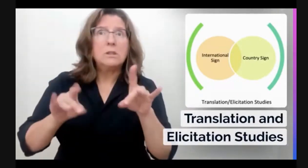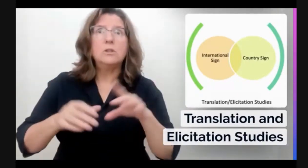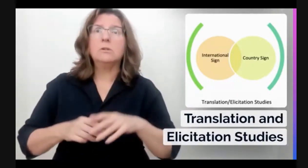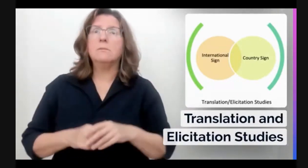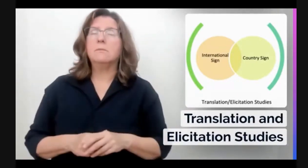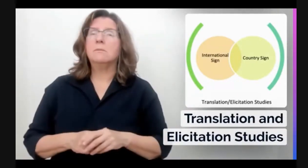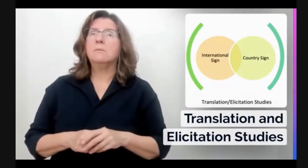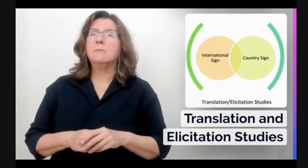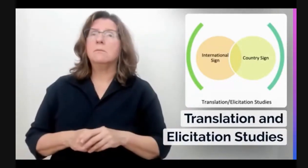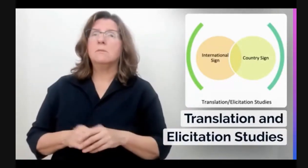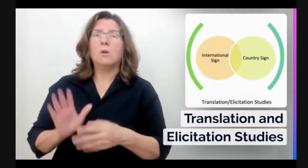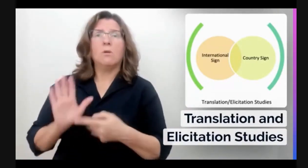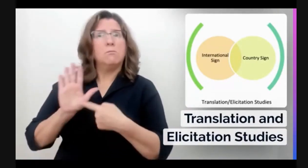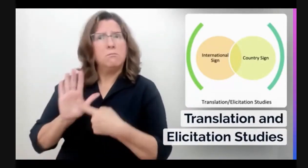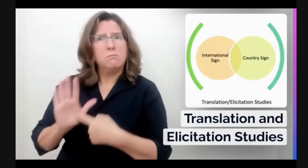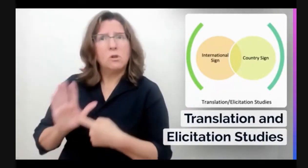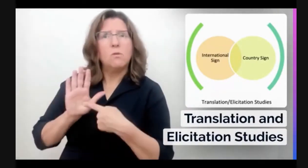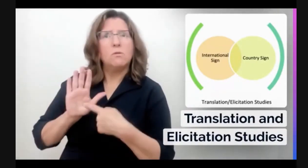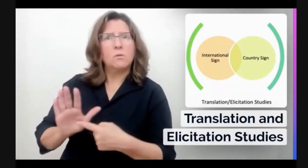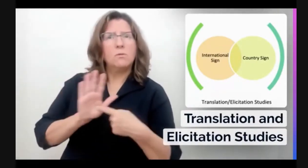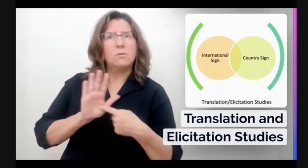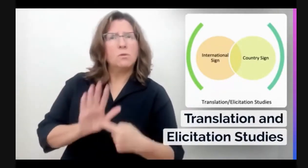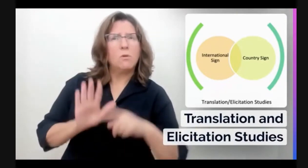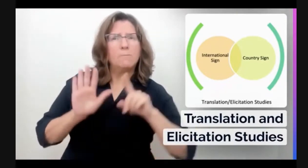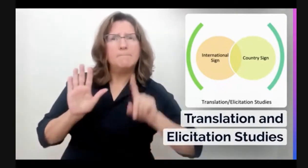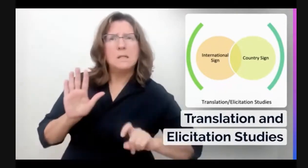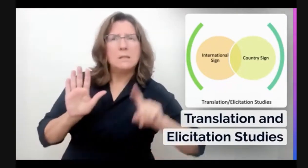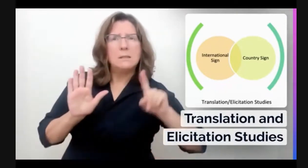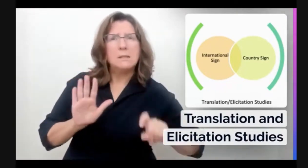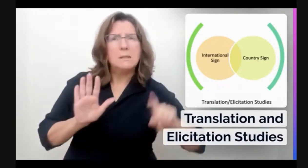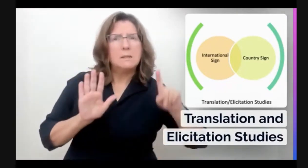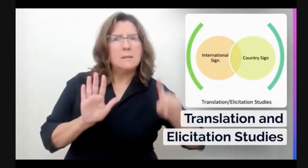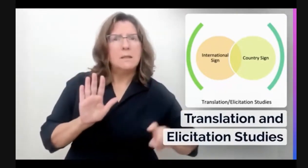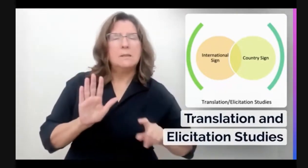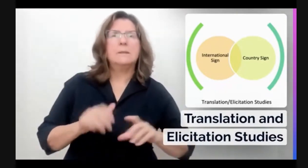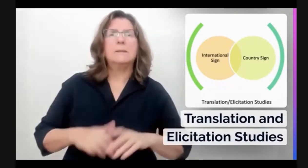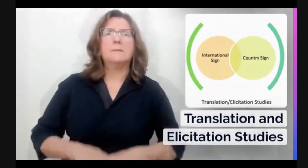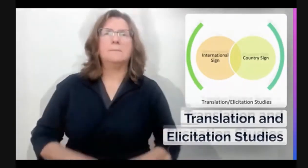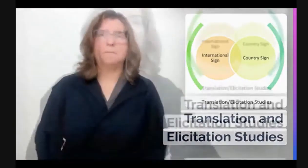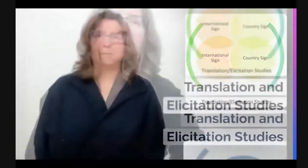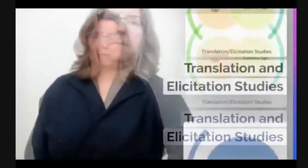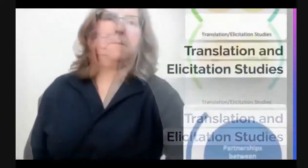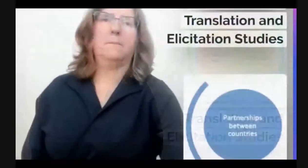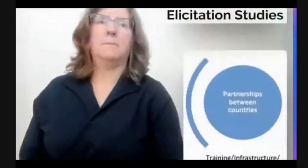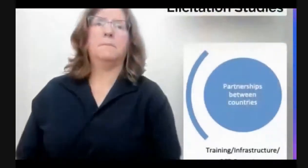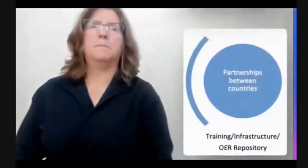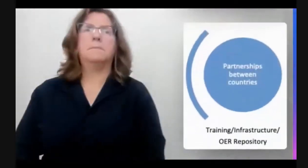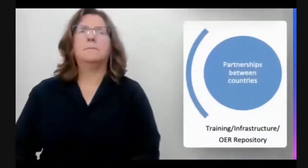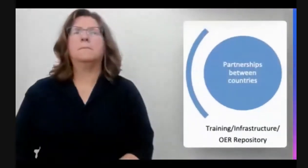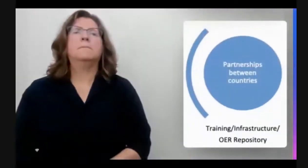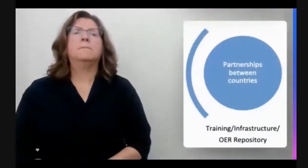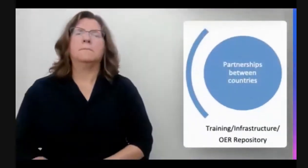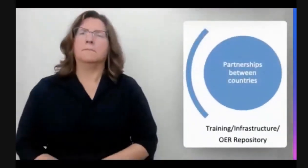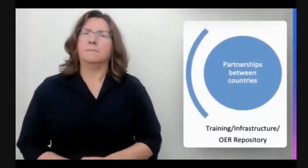acquisition improved for the deaf learners? These are just some of the questions we wish to pursue.